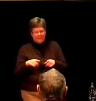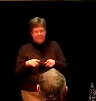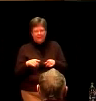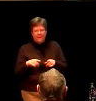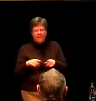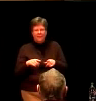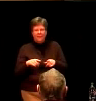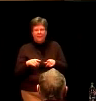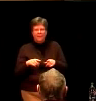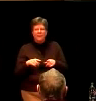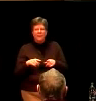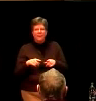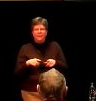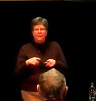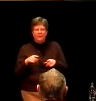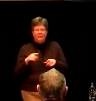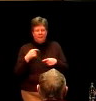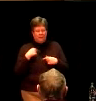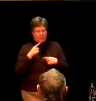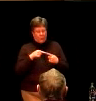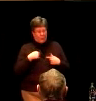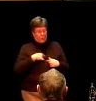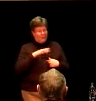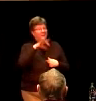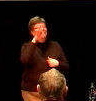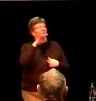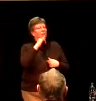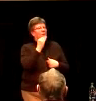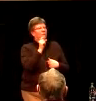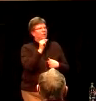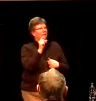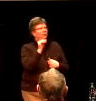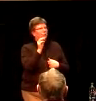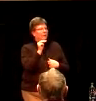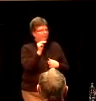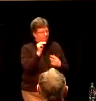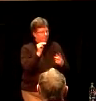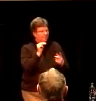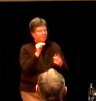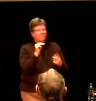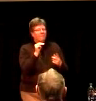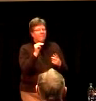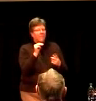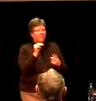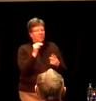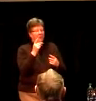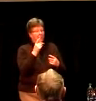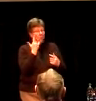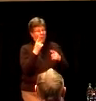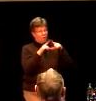point to us discovering the jet stream this way. And that was a Japanese researcher had discovered it